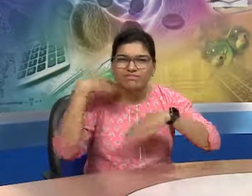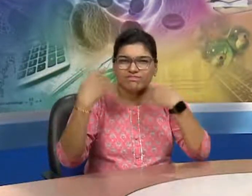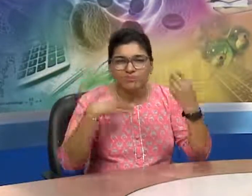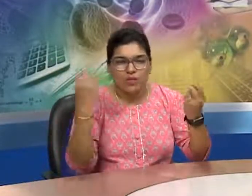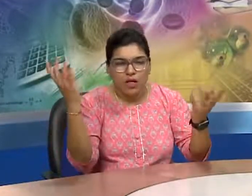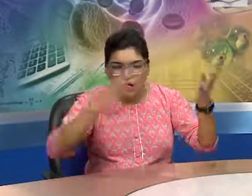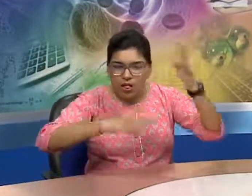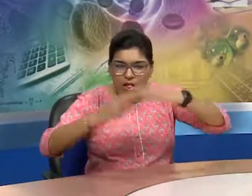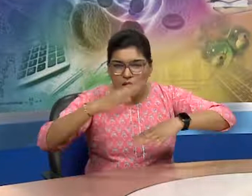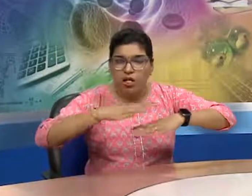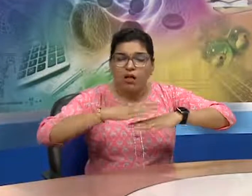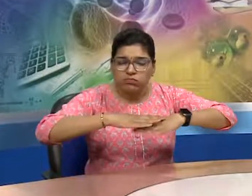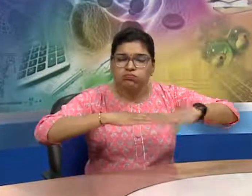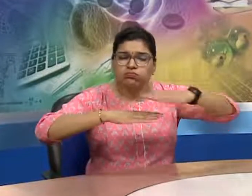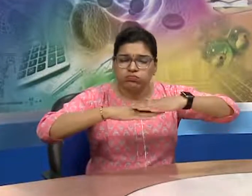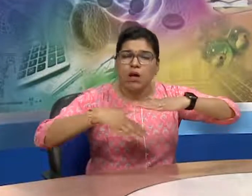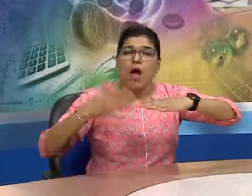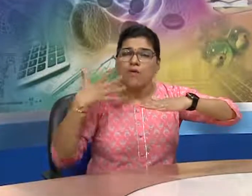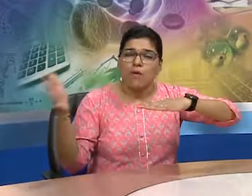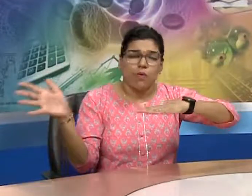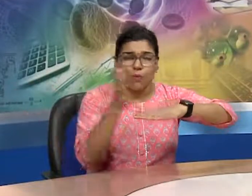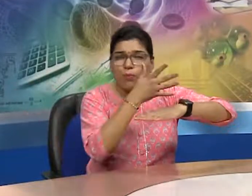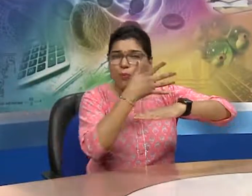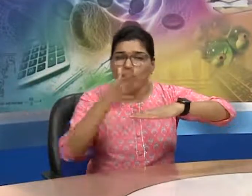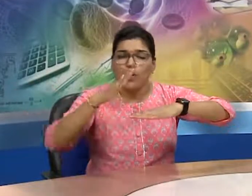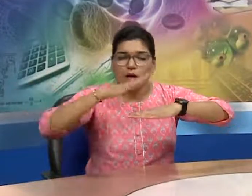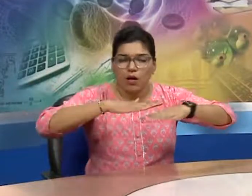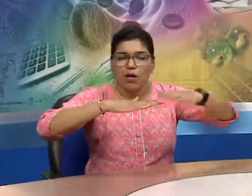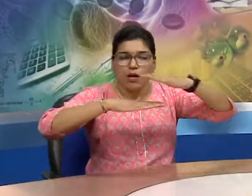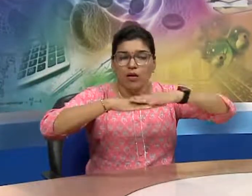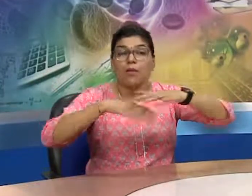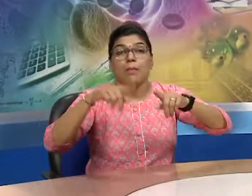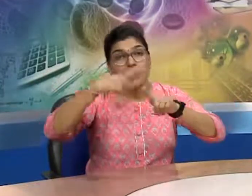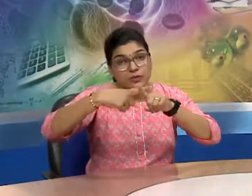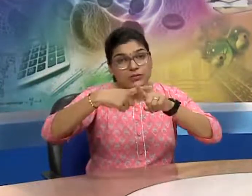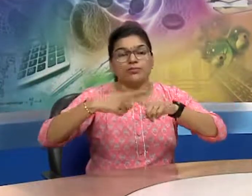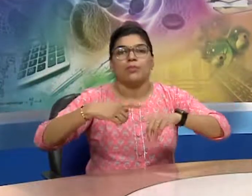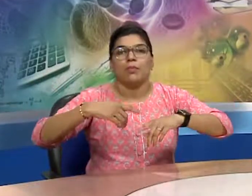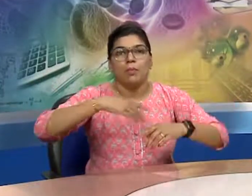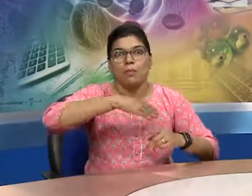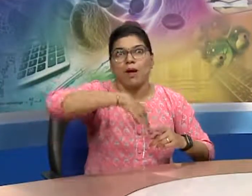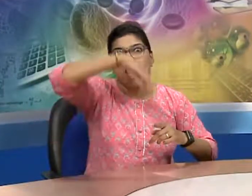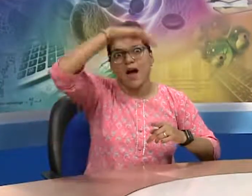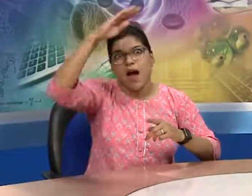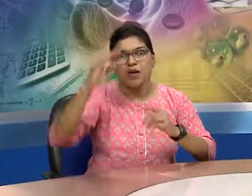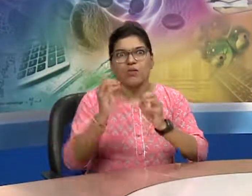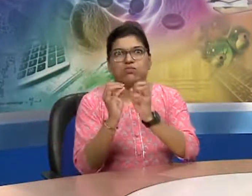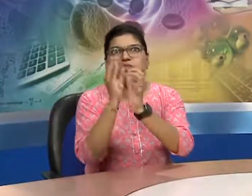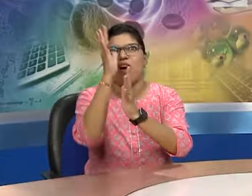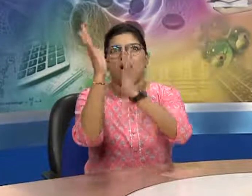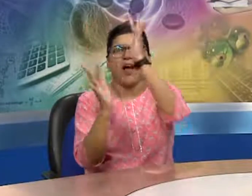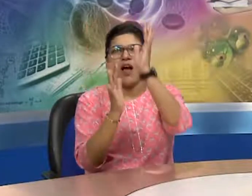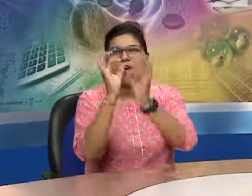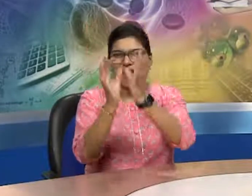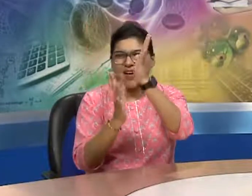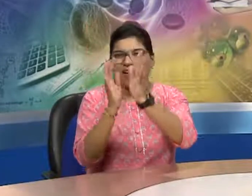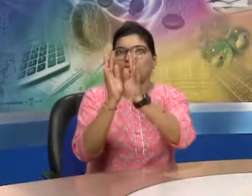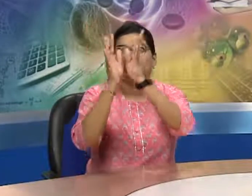so in those layers, because of the time gap of so many years